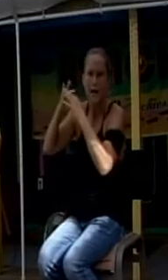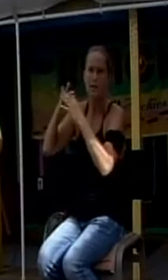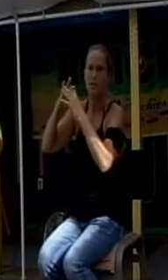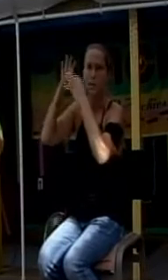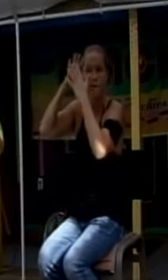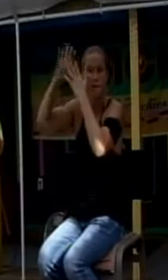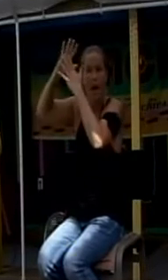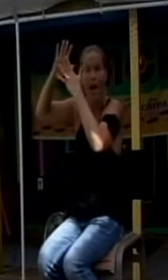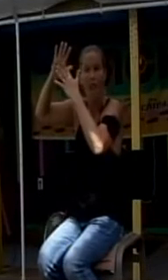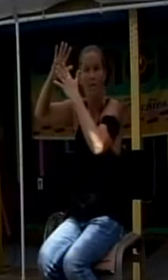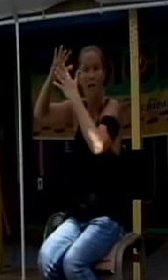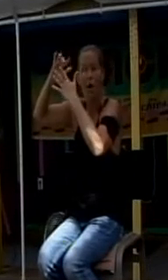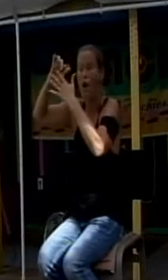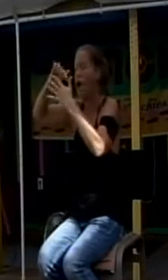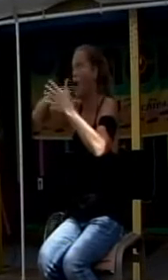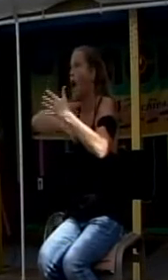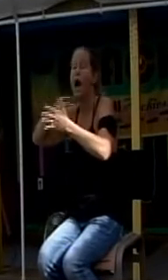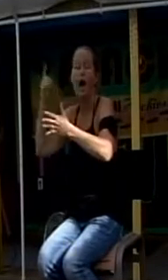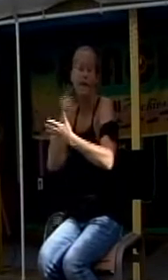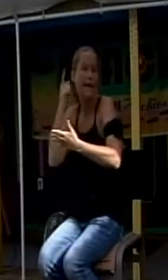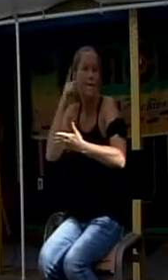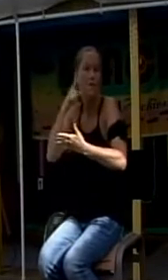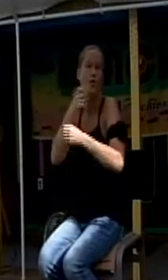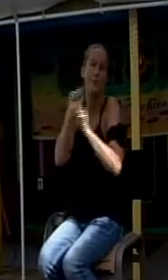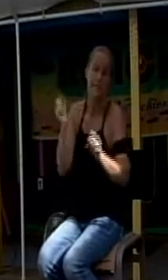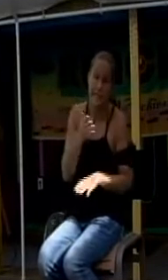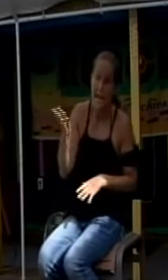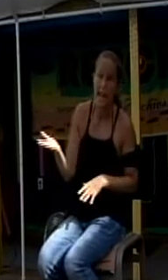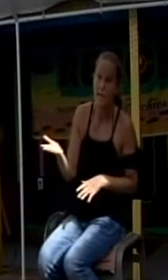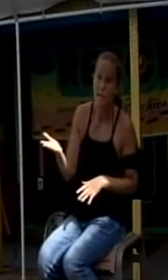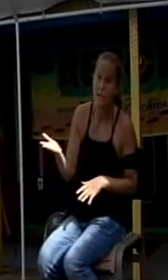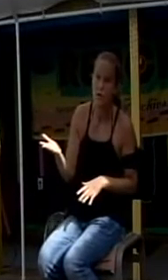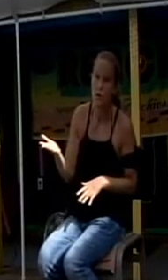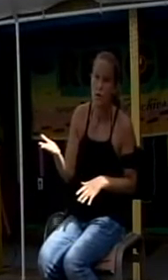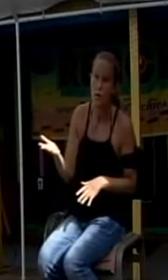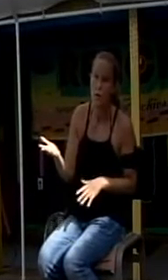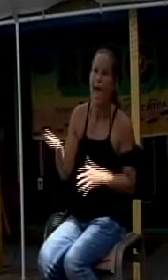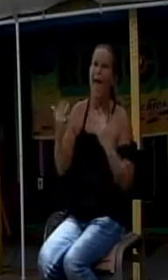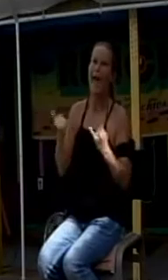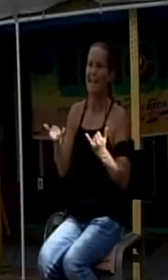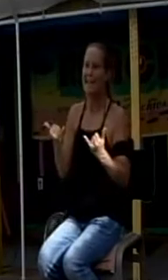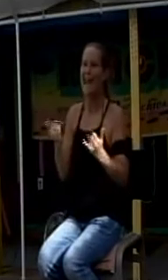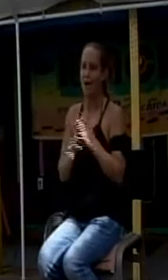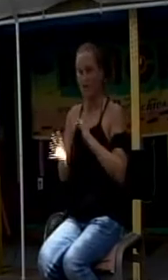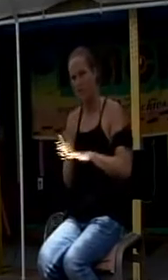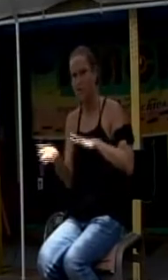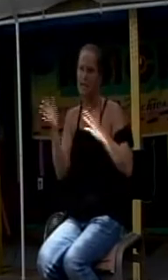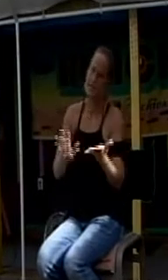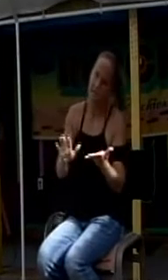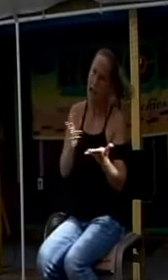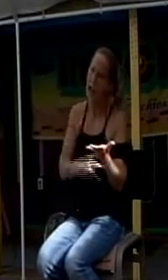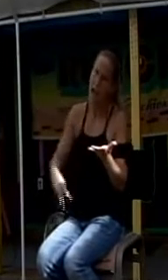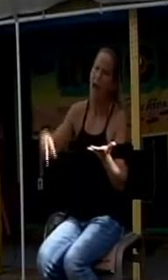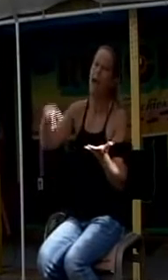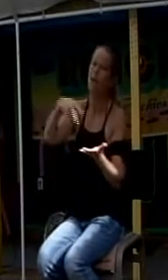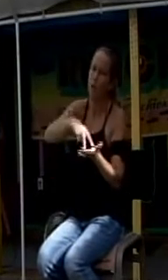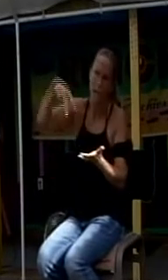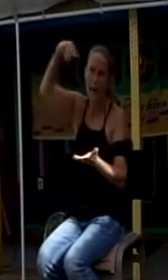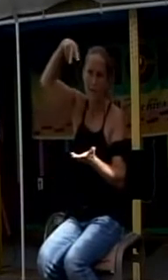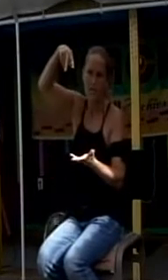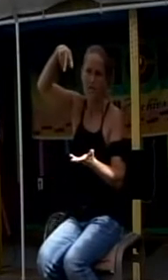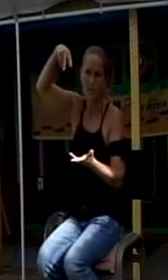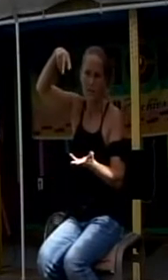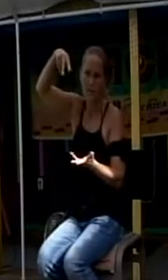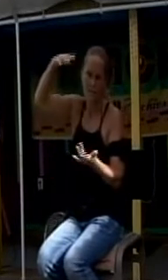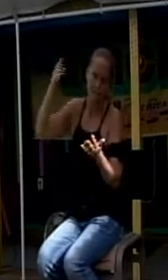us. And he's returned to the Father, and now on the day of Pentecost, you got to realize